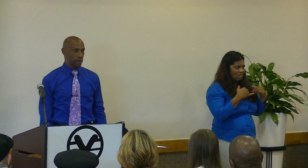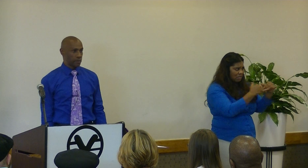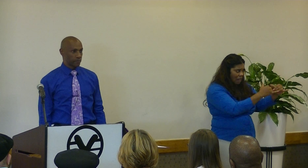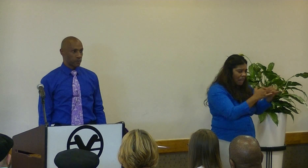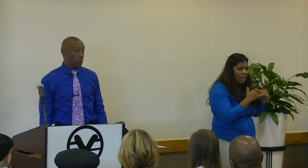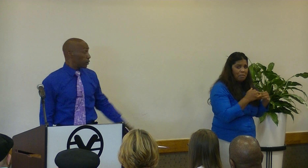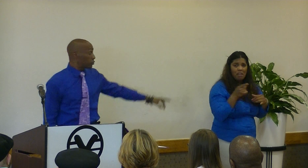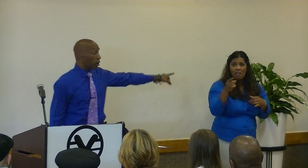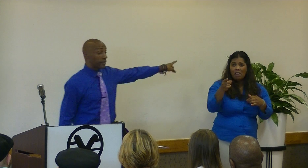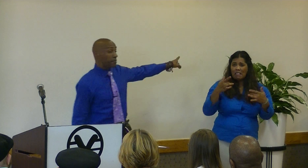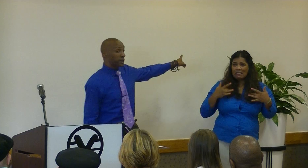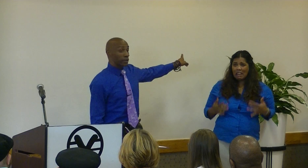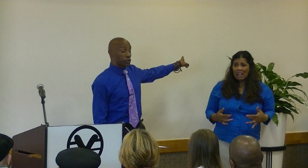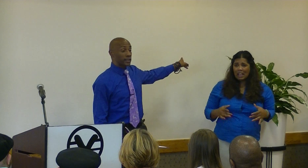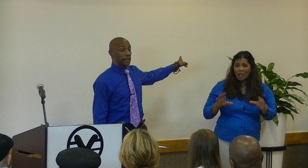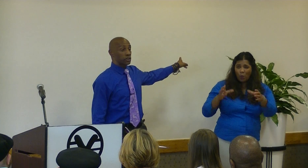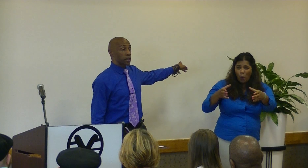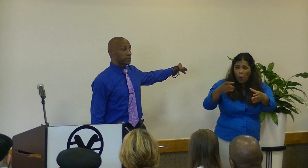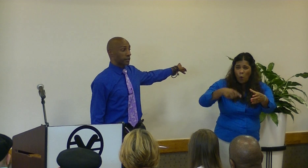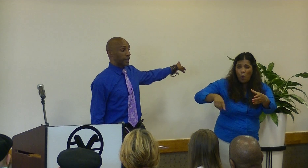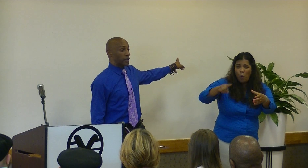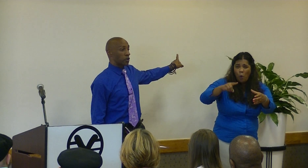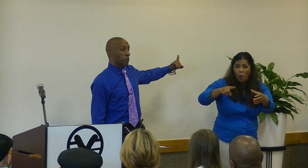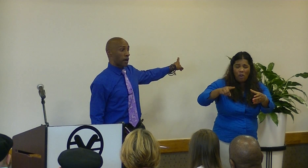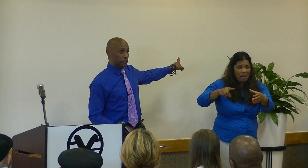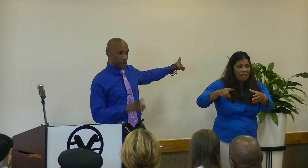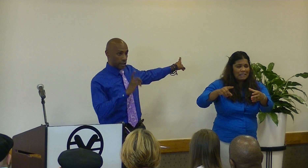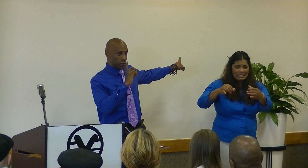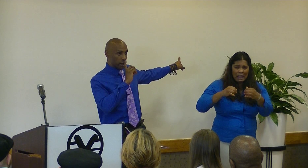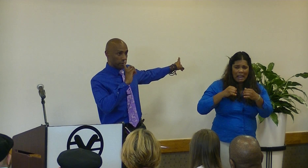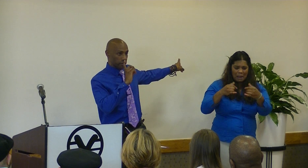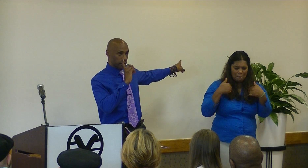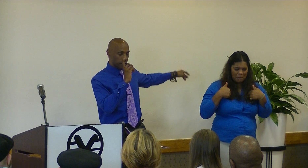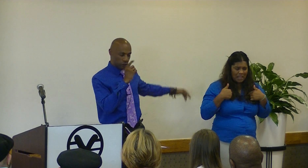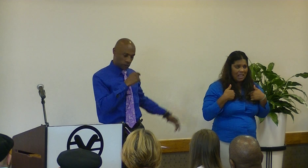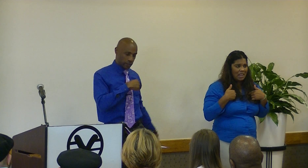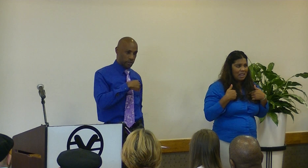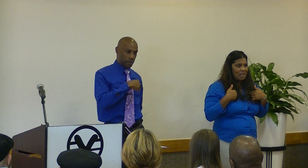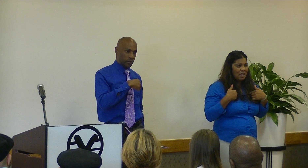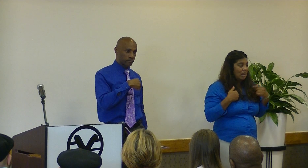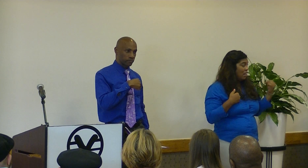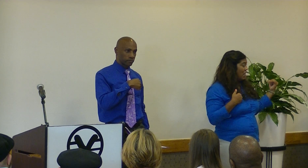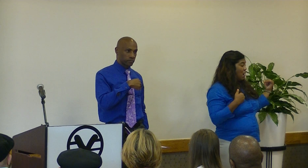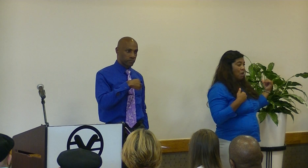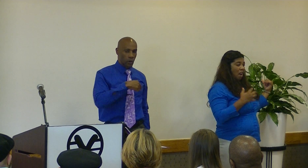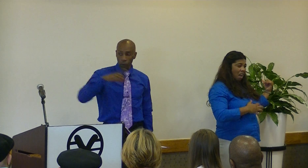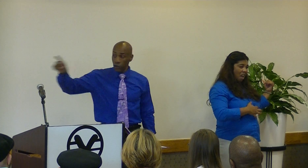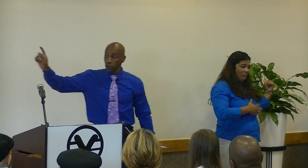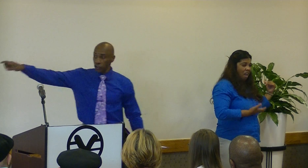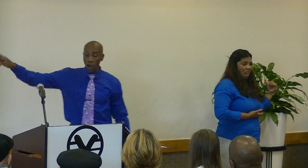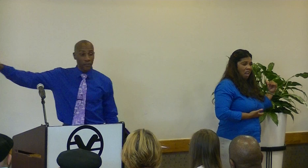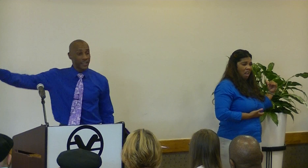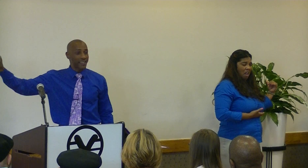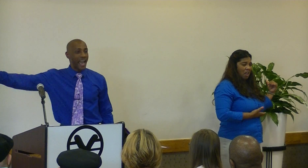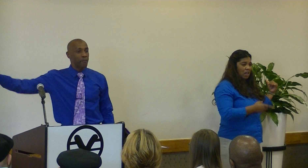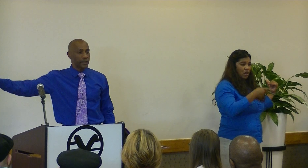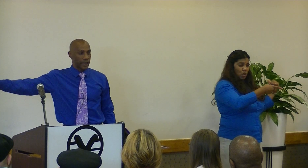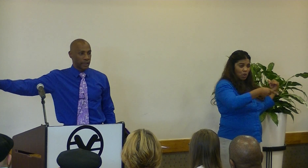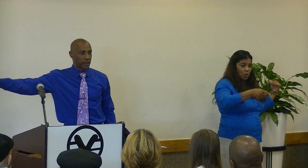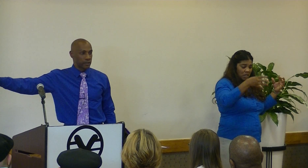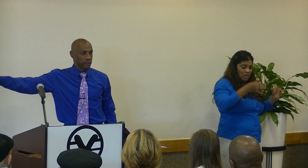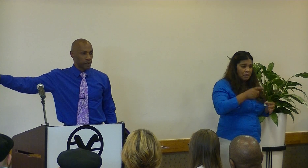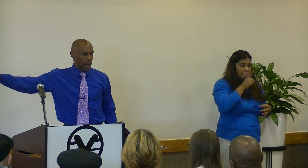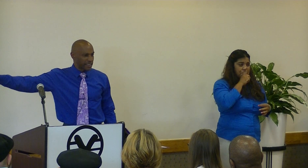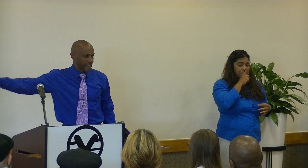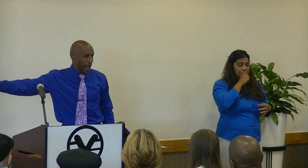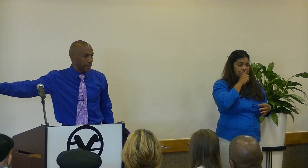did it to me. When you saw them being treated unjustly and your mouth stayed shut, you did it to me. When you saw this